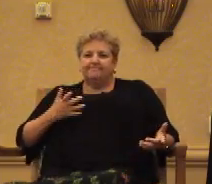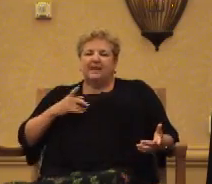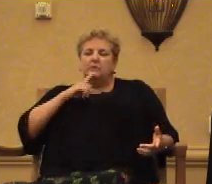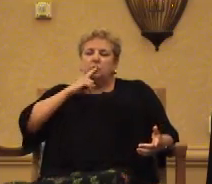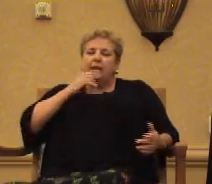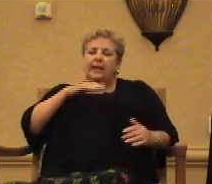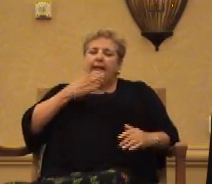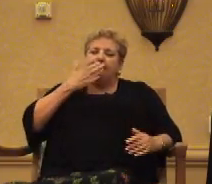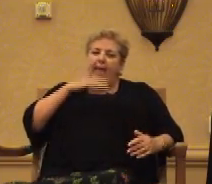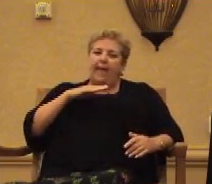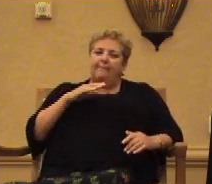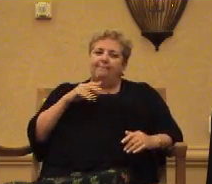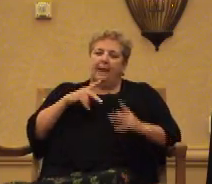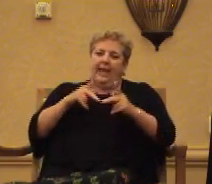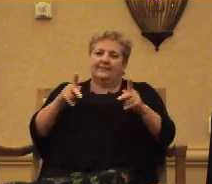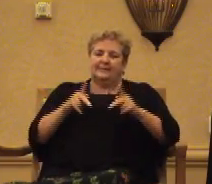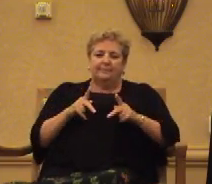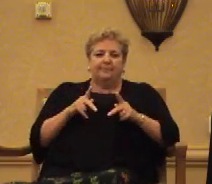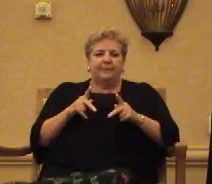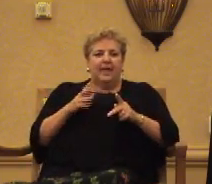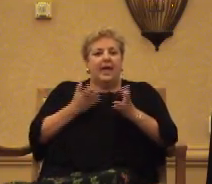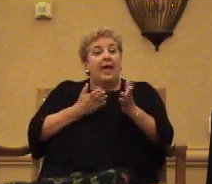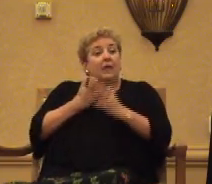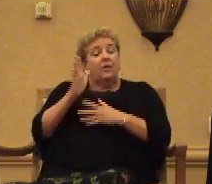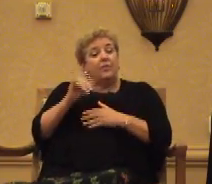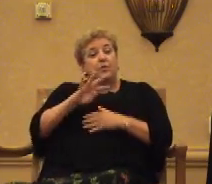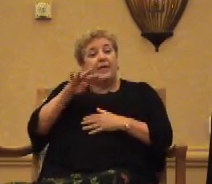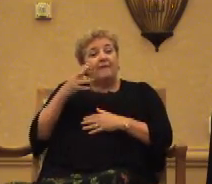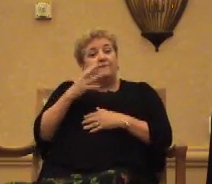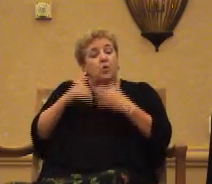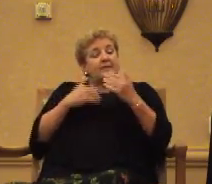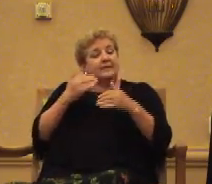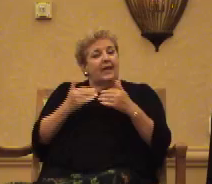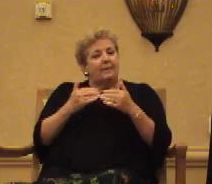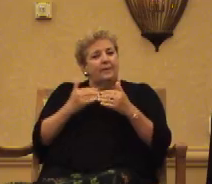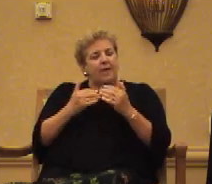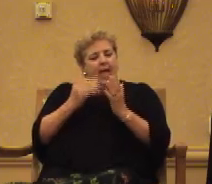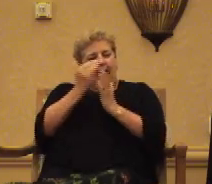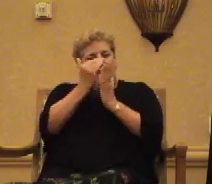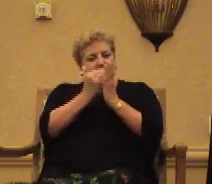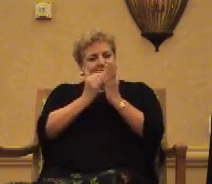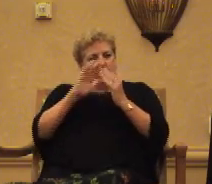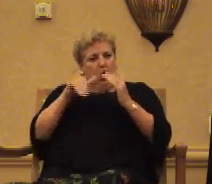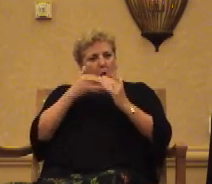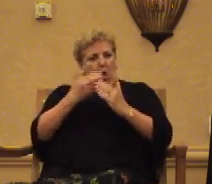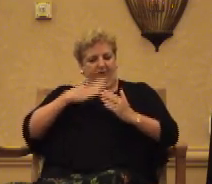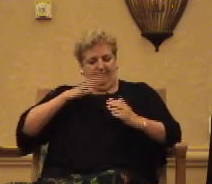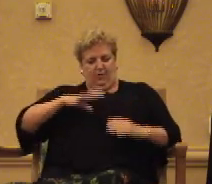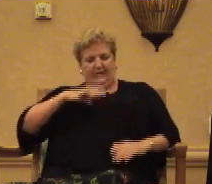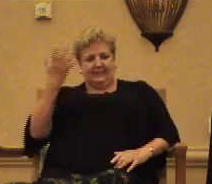I was in a bad spot, and I went through that fourth step, and I listed all my resentments, which are really, in effect, all my judgments.